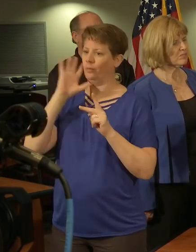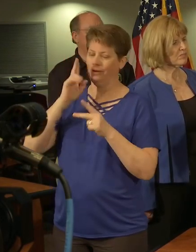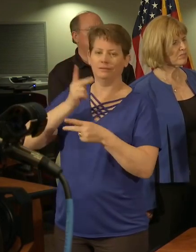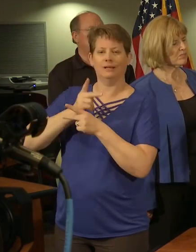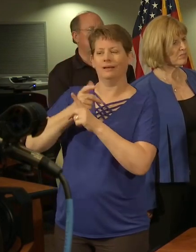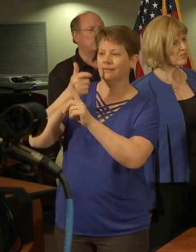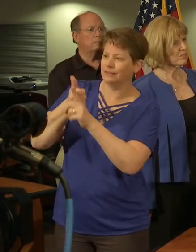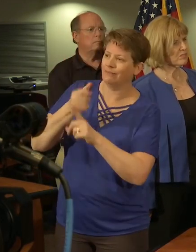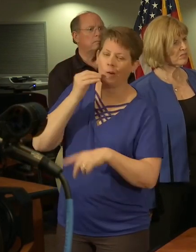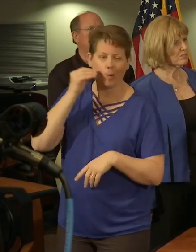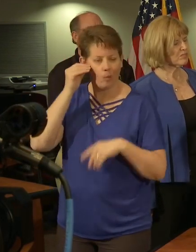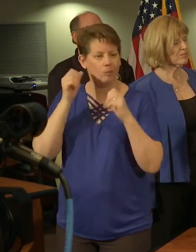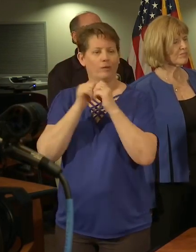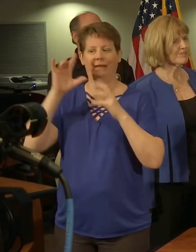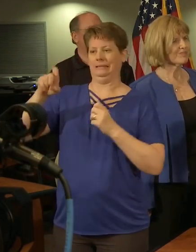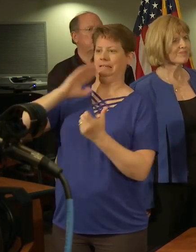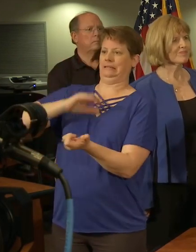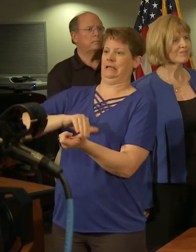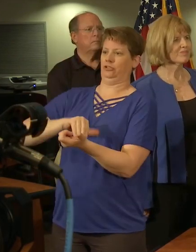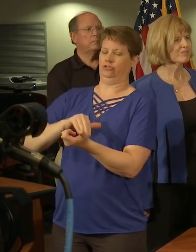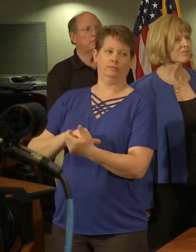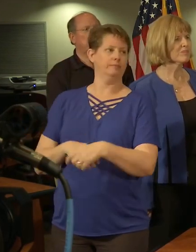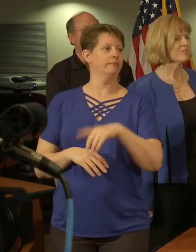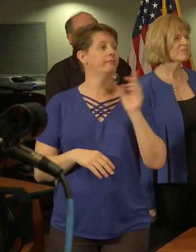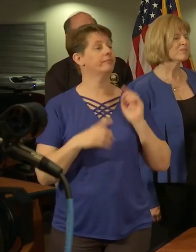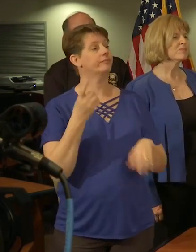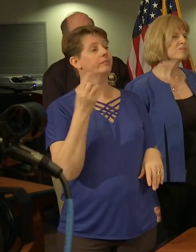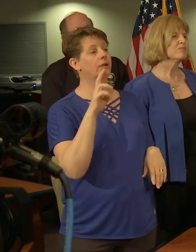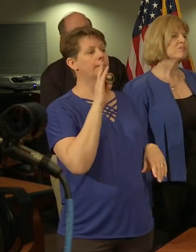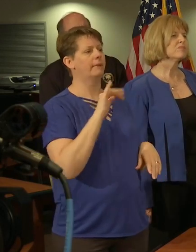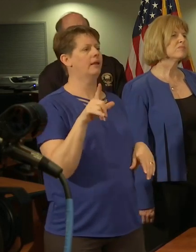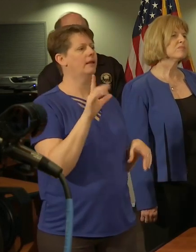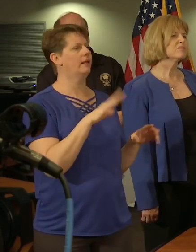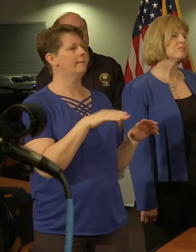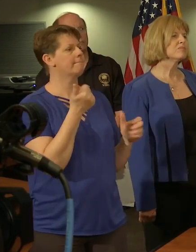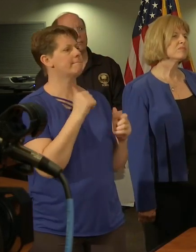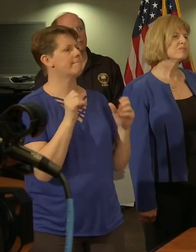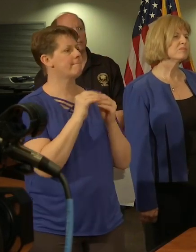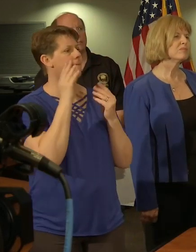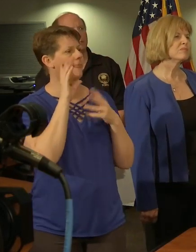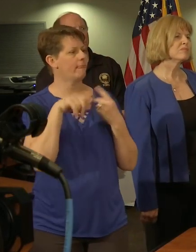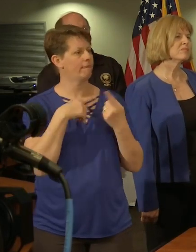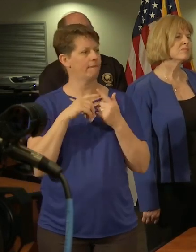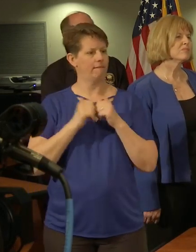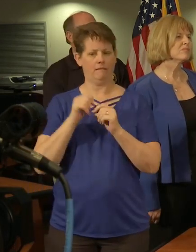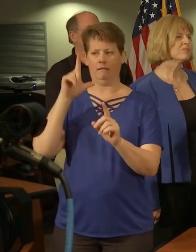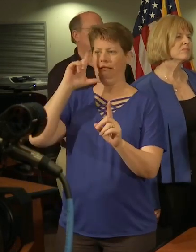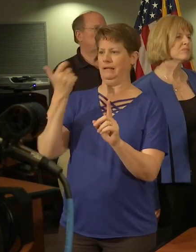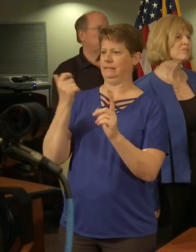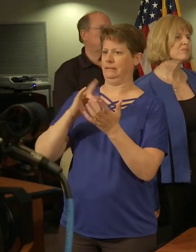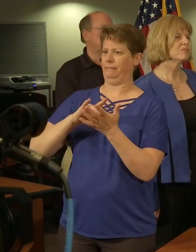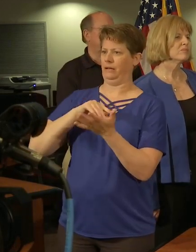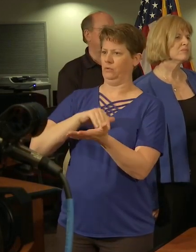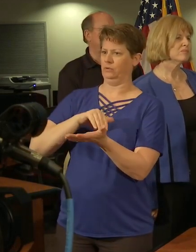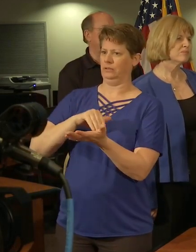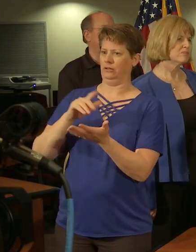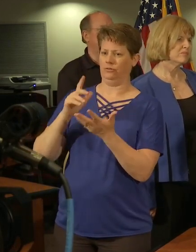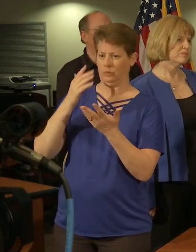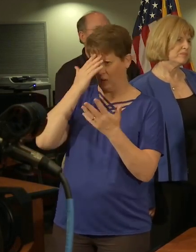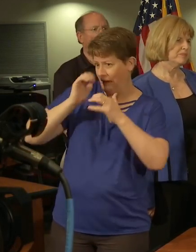home without medical evaluation. Dr. Bell, is there any more information about how the patient at Lexington Medical Center, the nursing home,